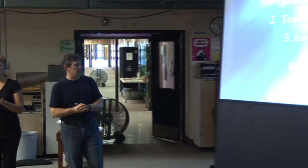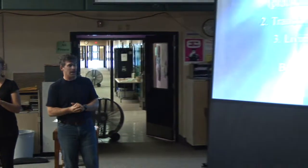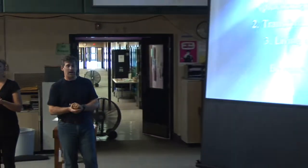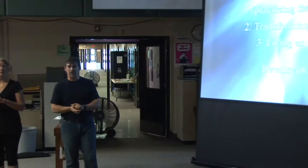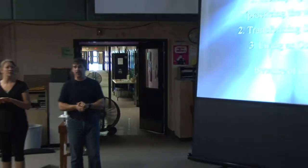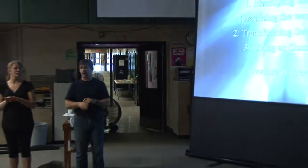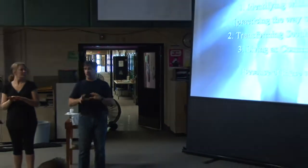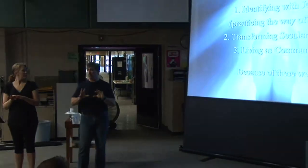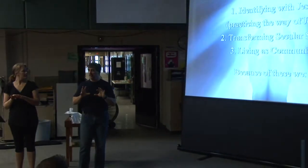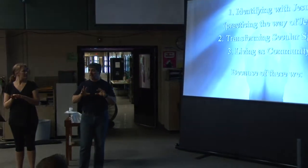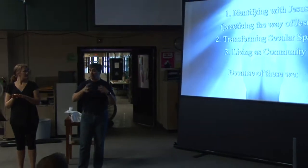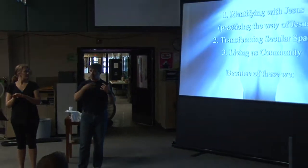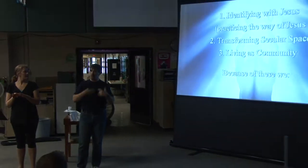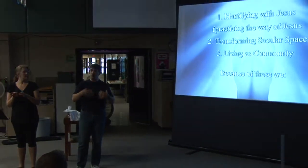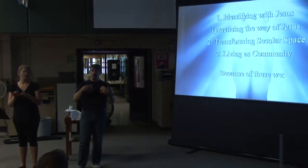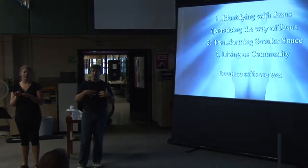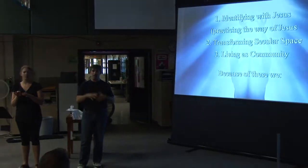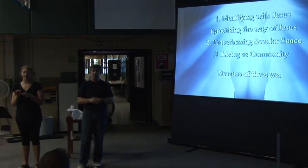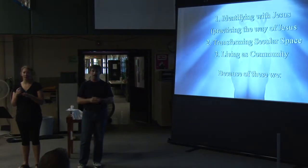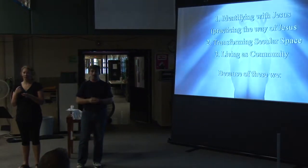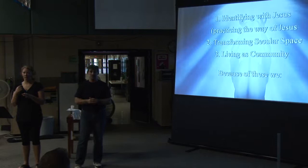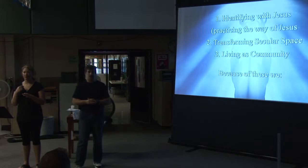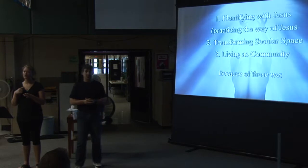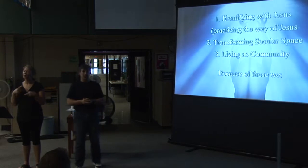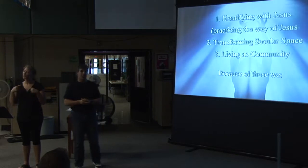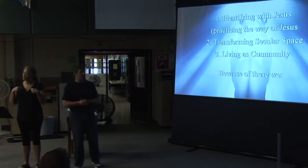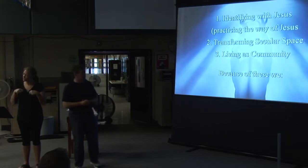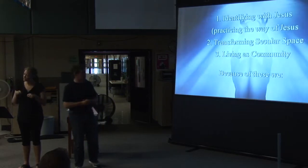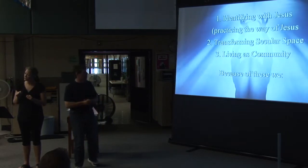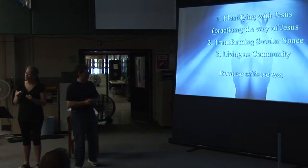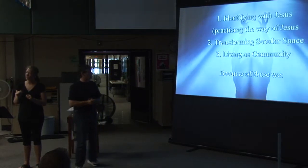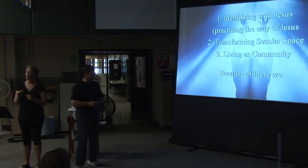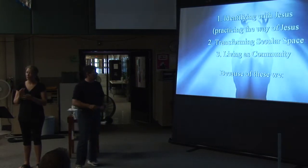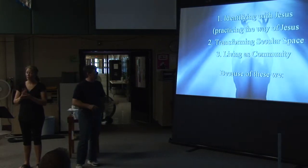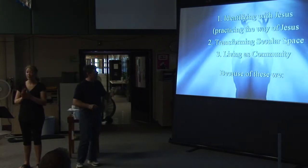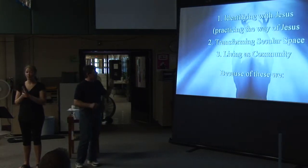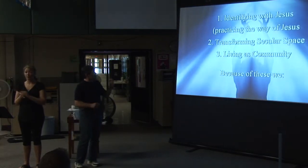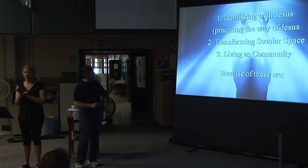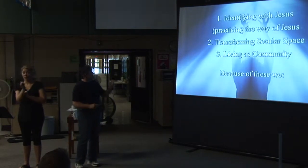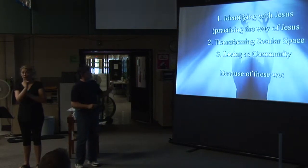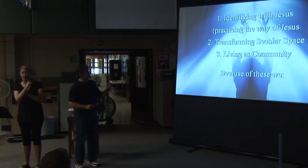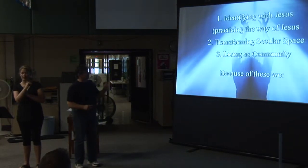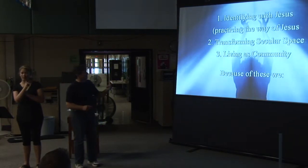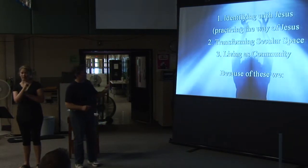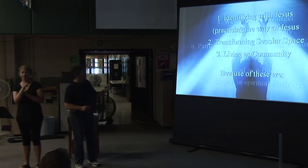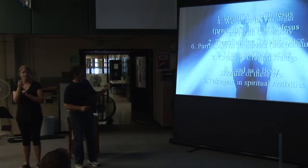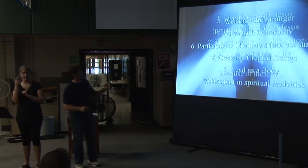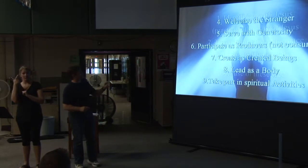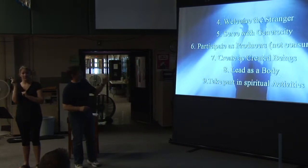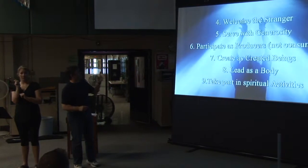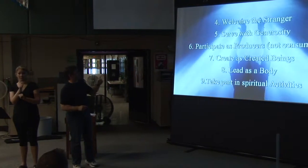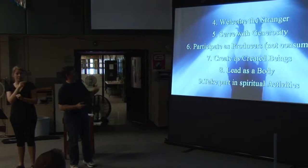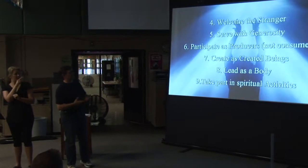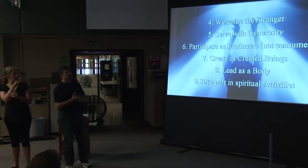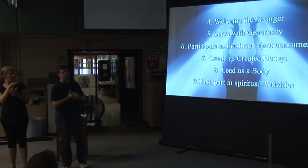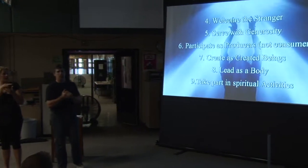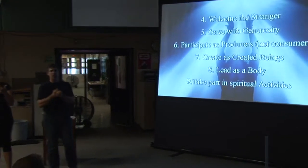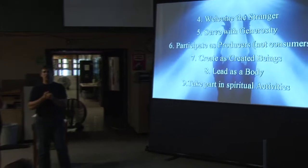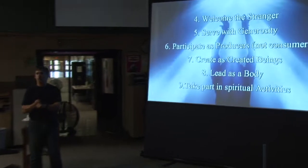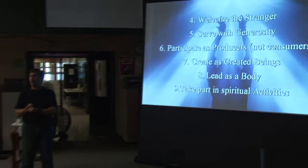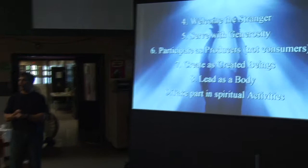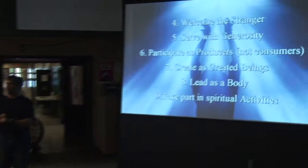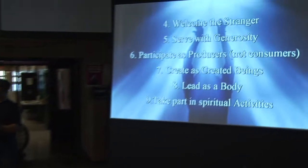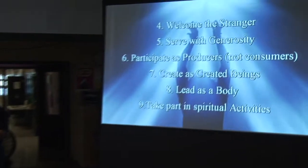really have tried to be about this, not that any of us live it perfectly, but because of these three things, we also want to be